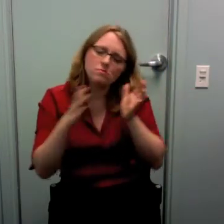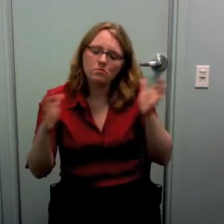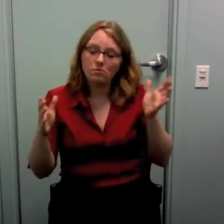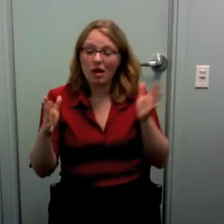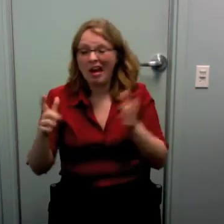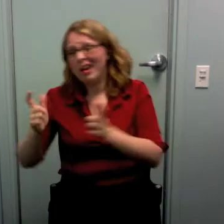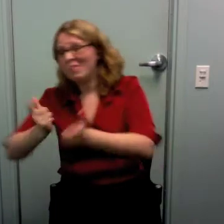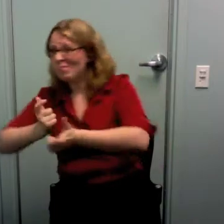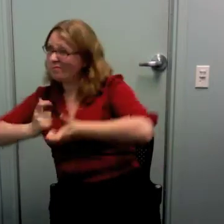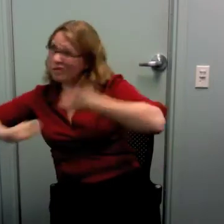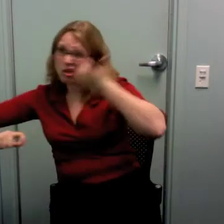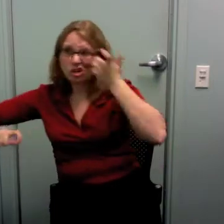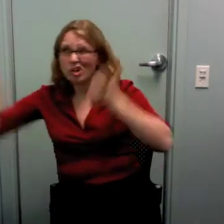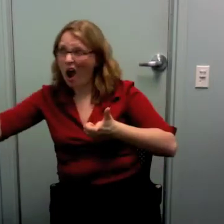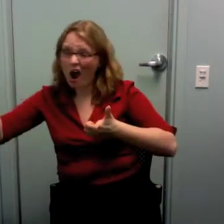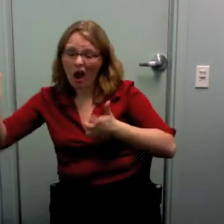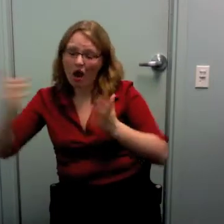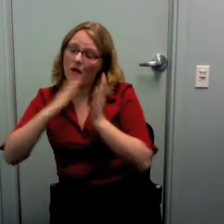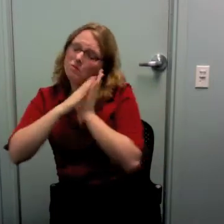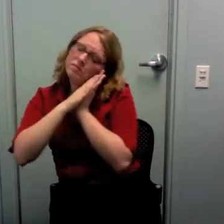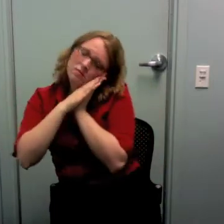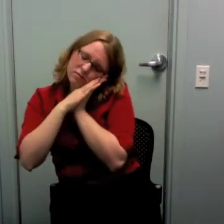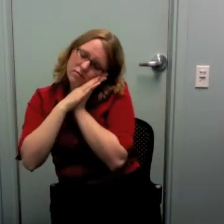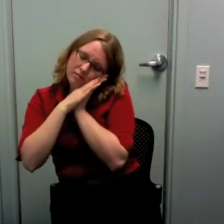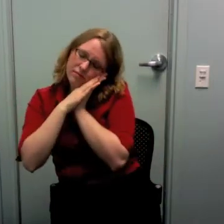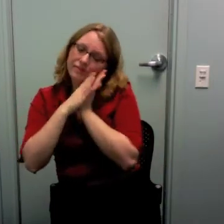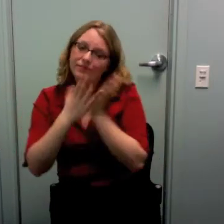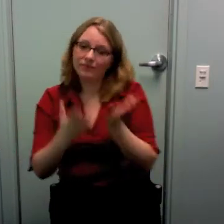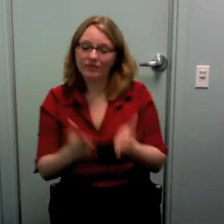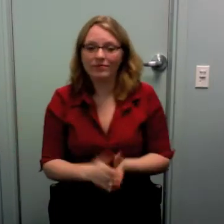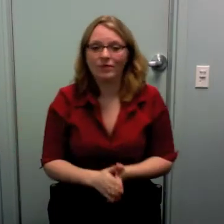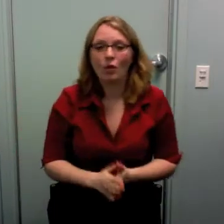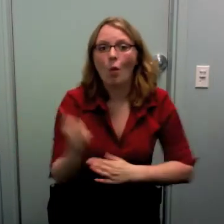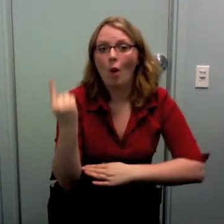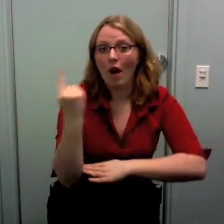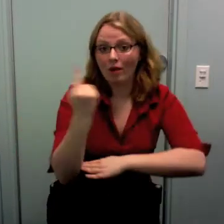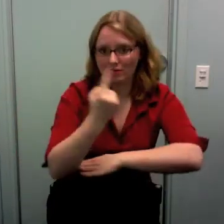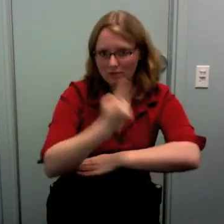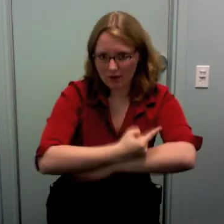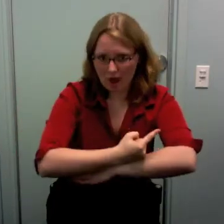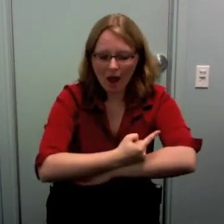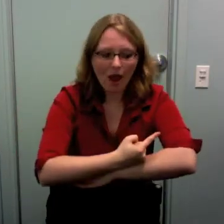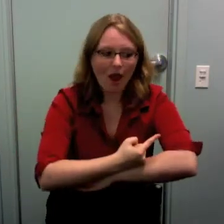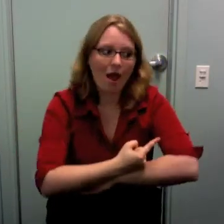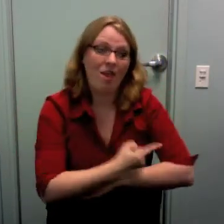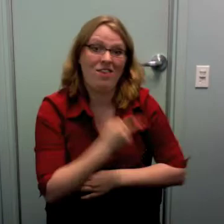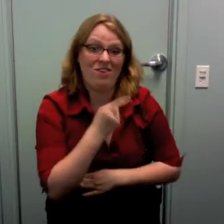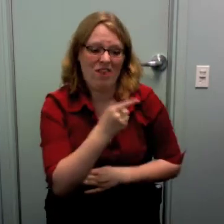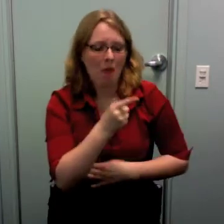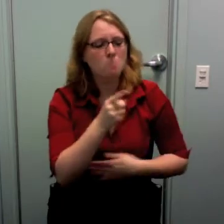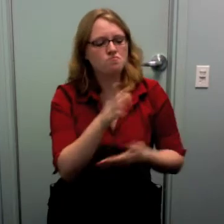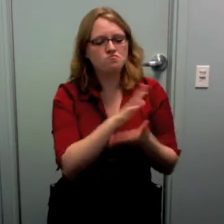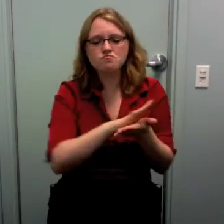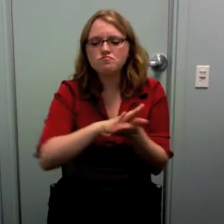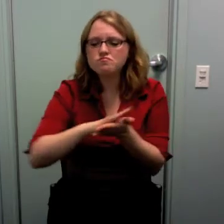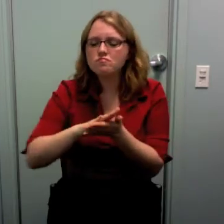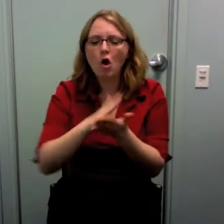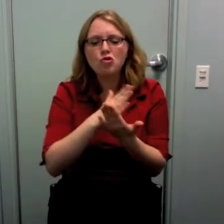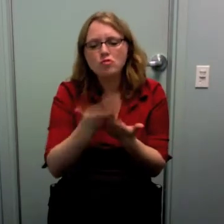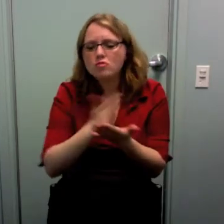great huge bear. One day, after they had made the porridge for their breakfast and poured it into their